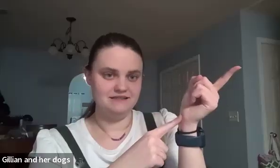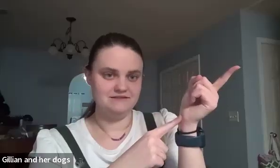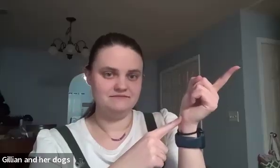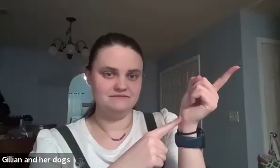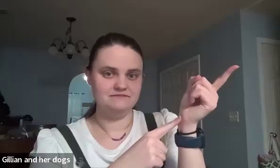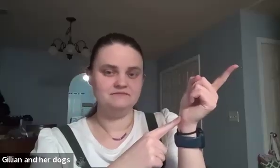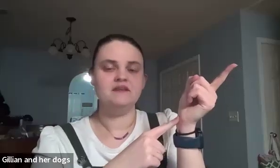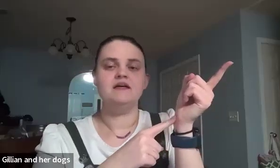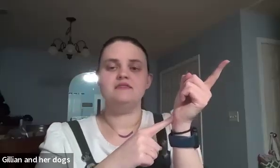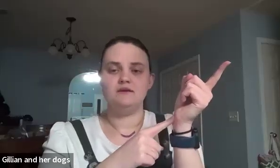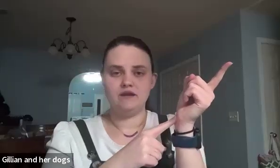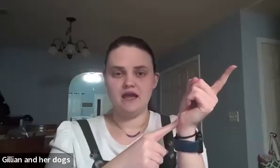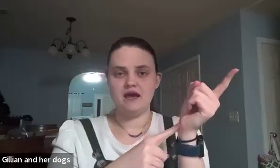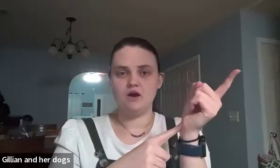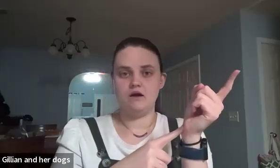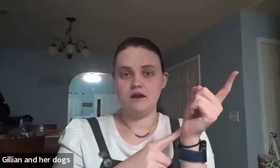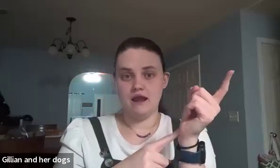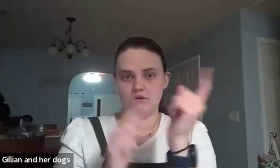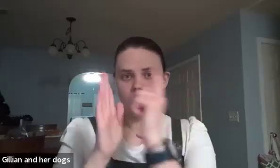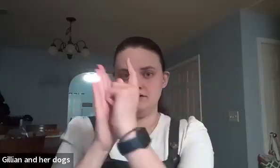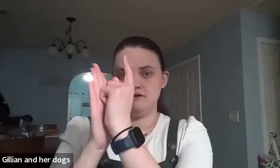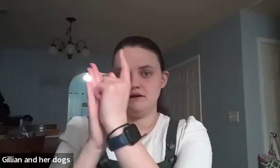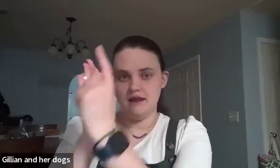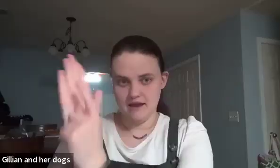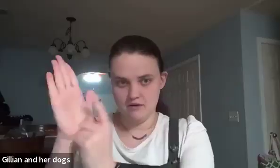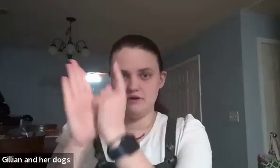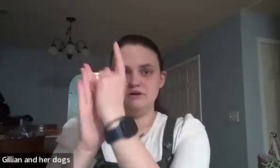Minute. Then we had our hour, hour,